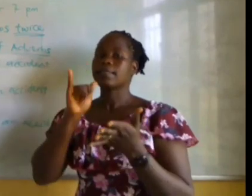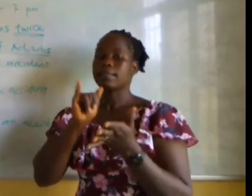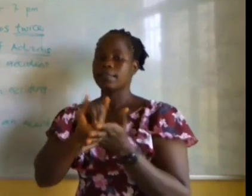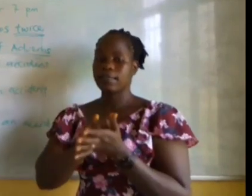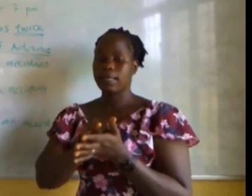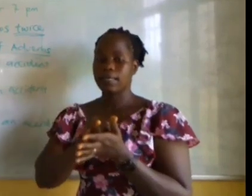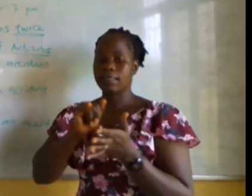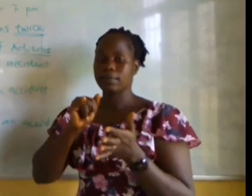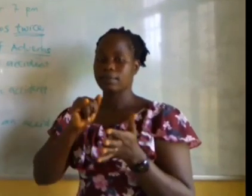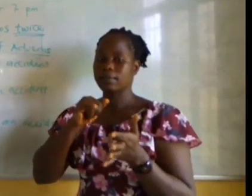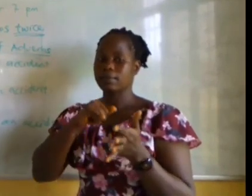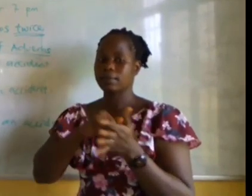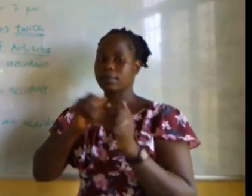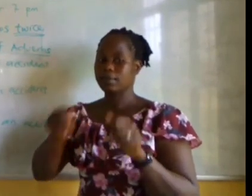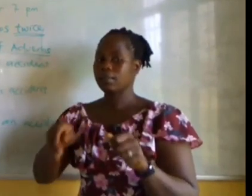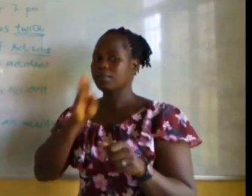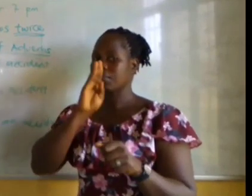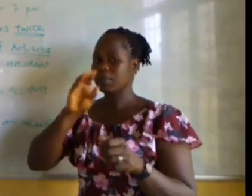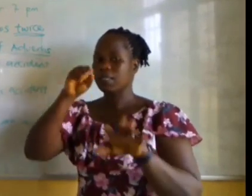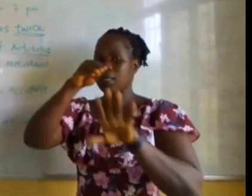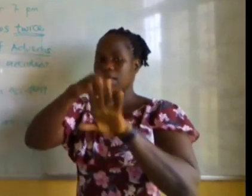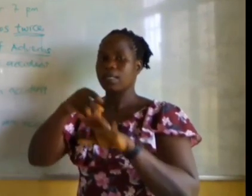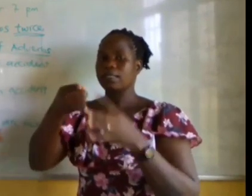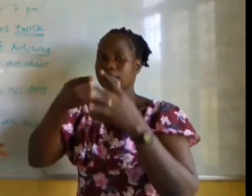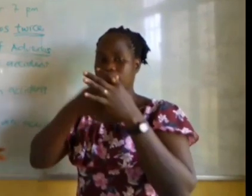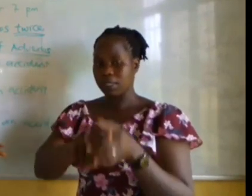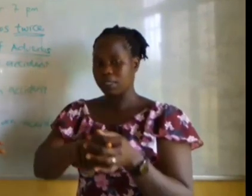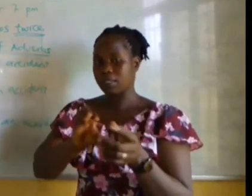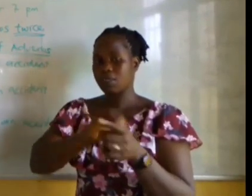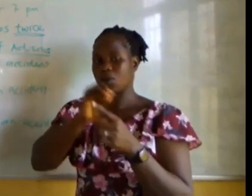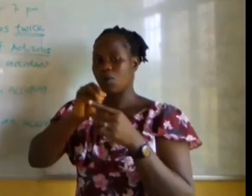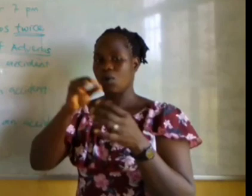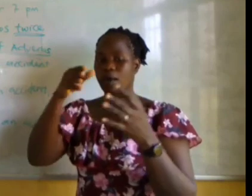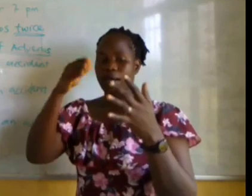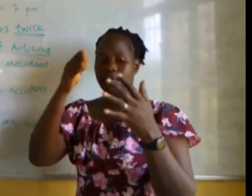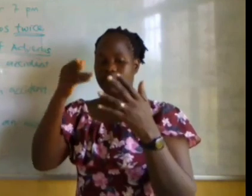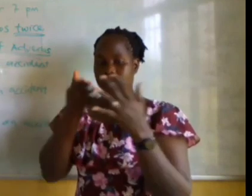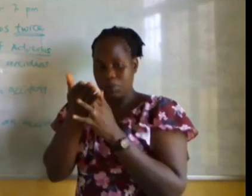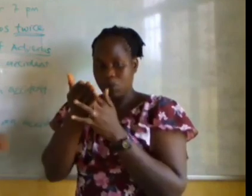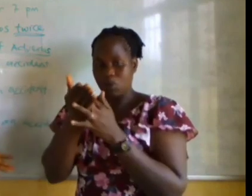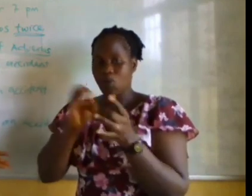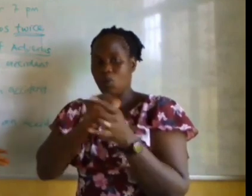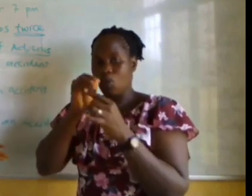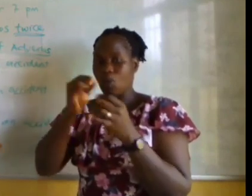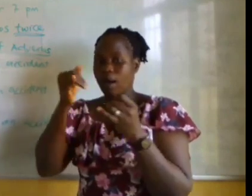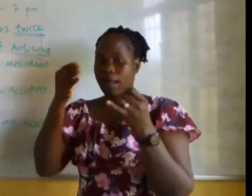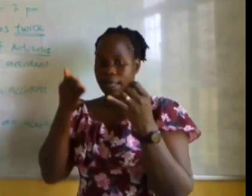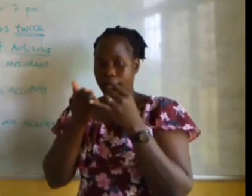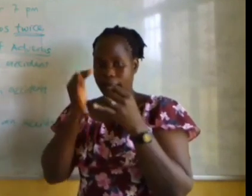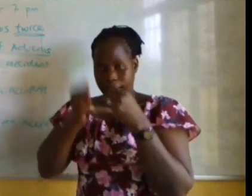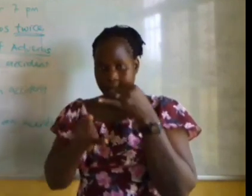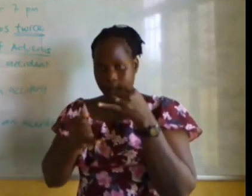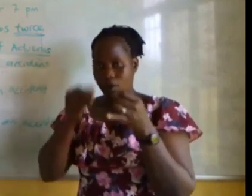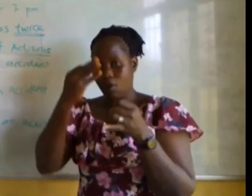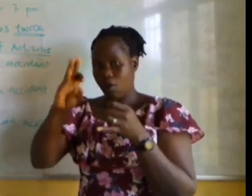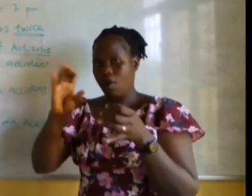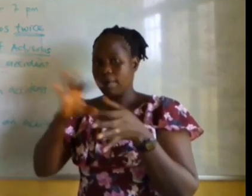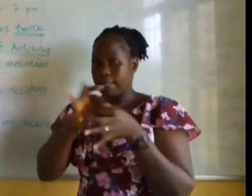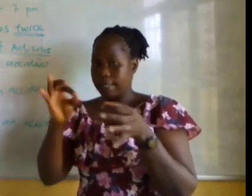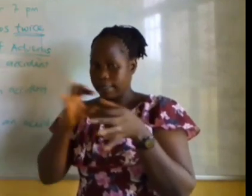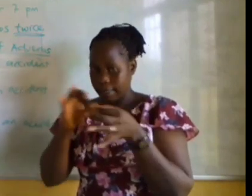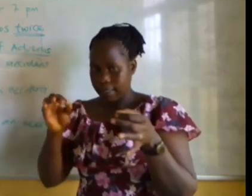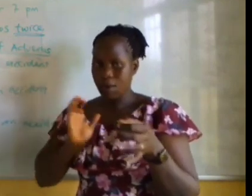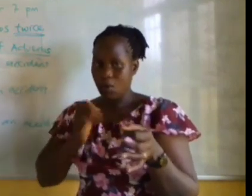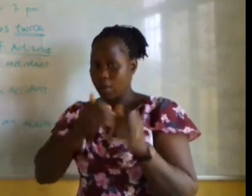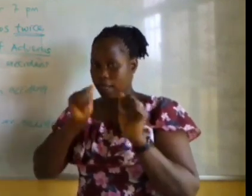at the beginning of a sentence, or at the middle of a sentence, or at the end of a sentence. We can have adverb at